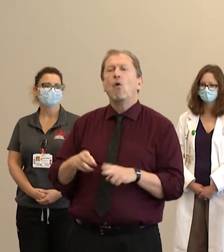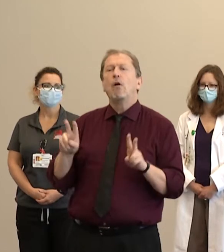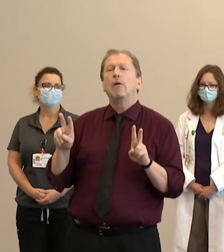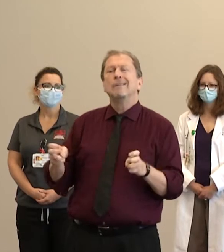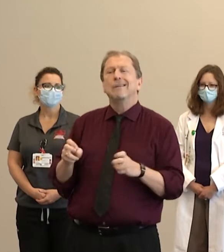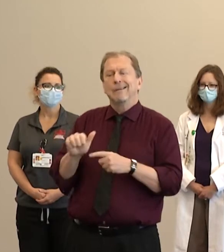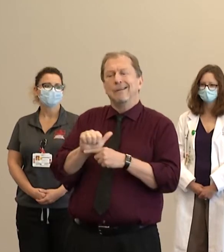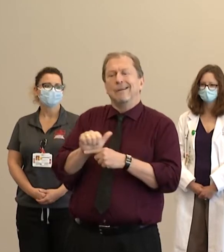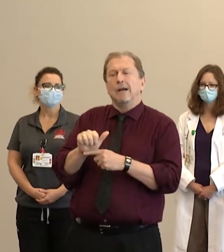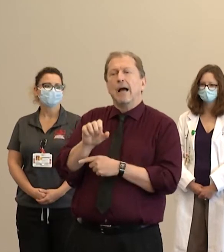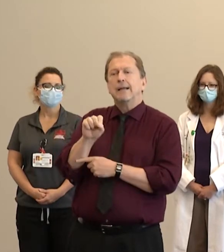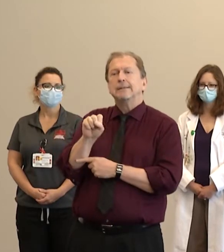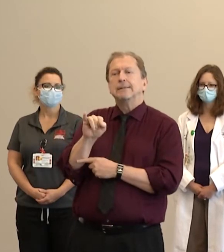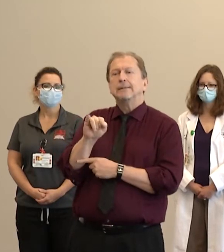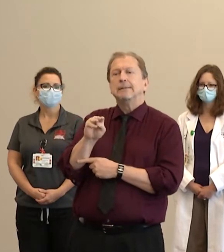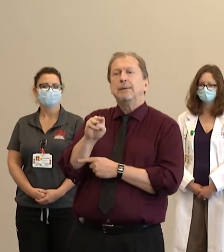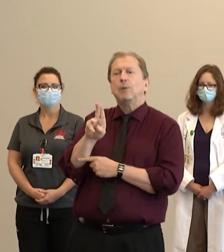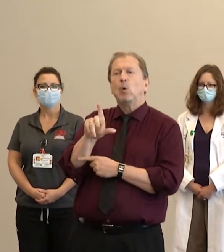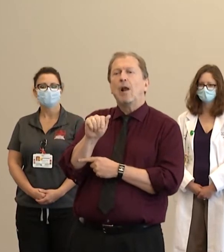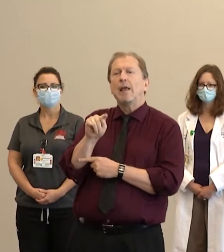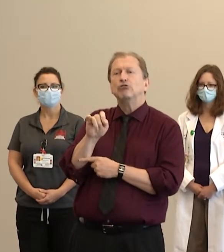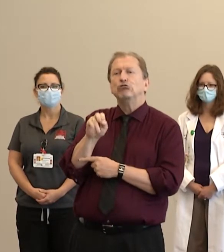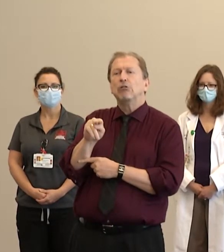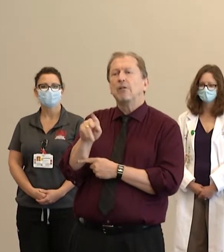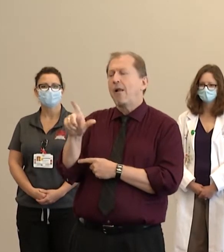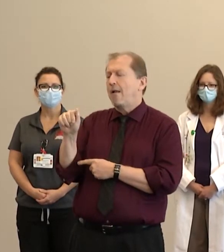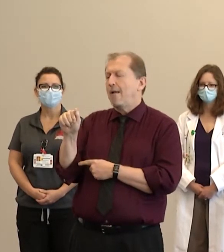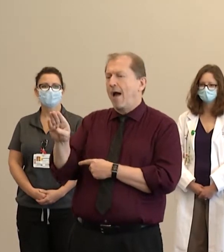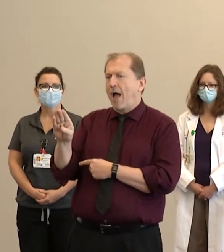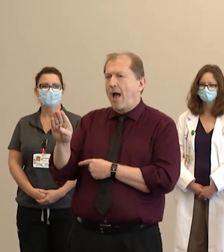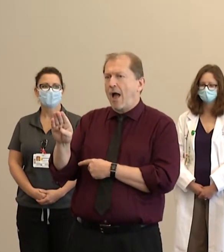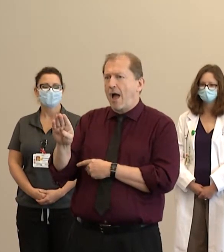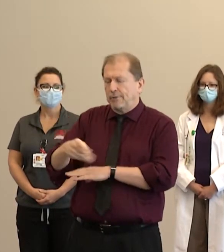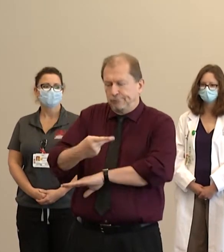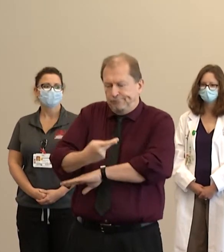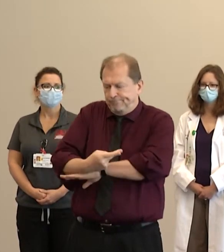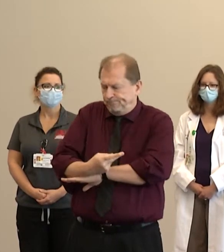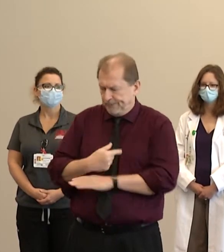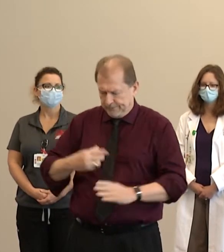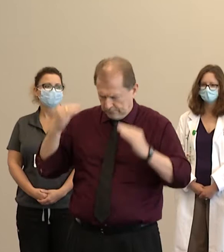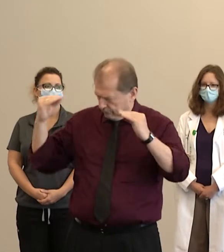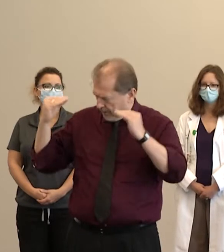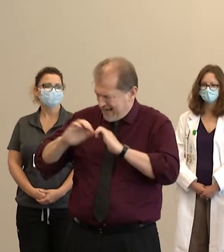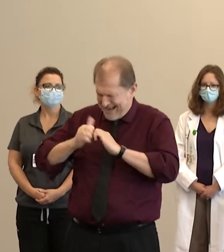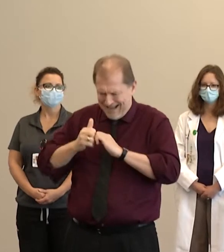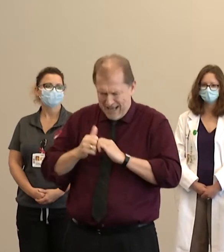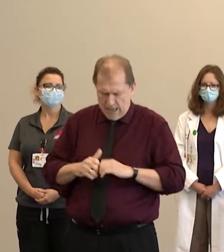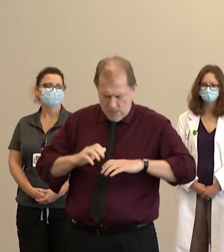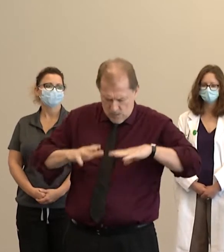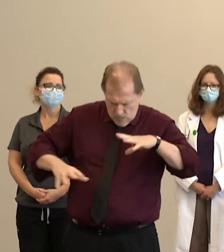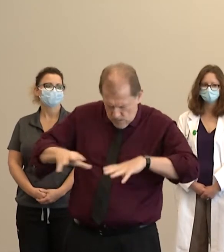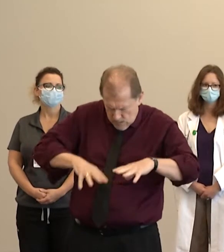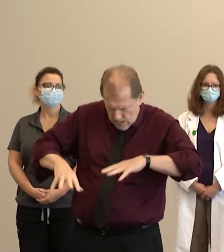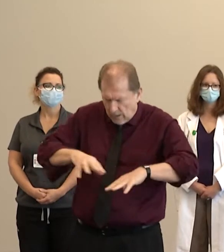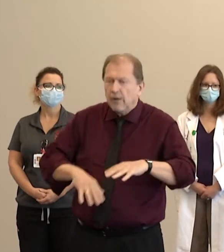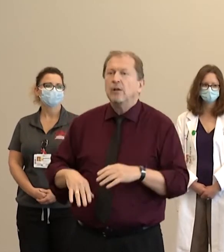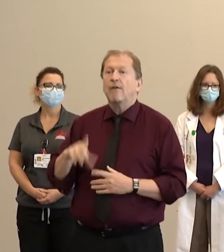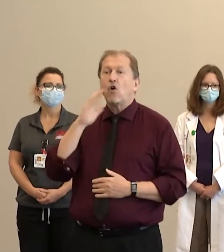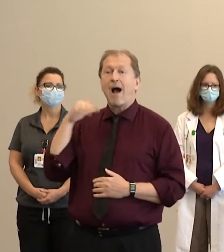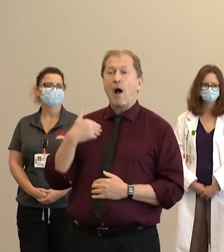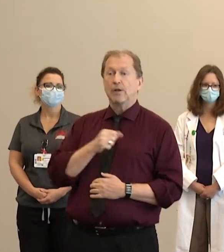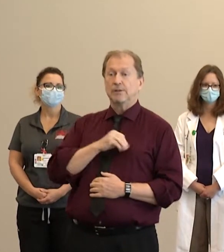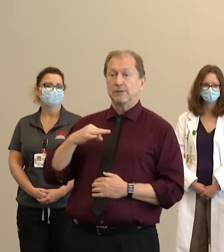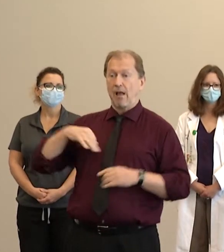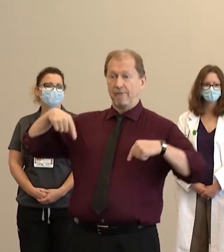has been teaching best practices for critical and emergency care, not only for our staff, but also for